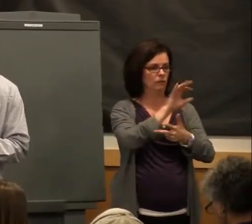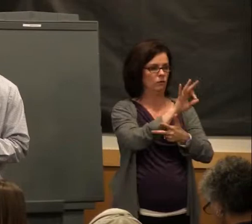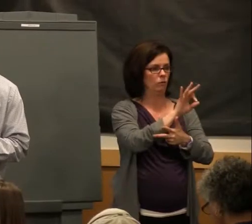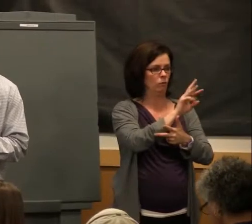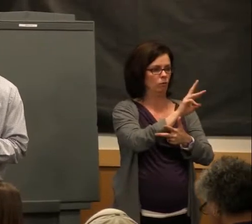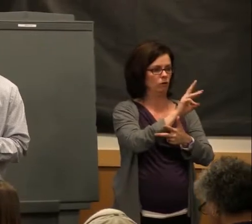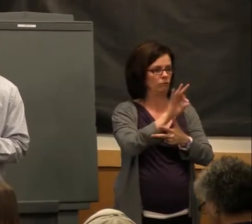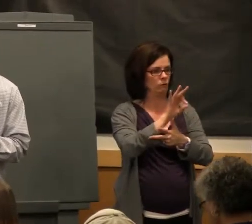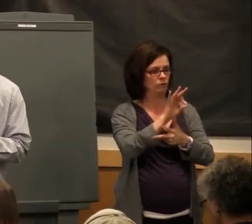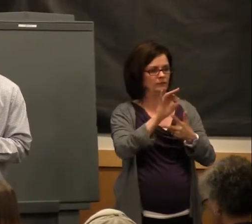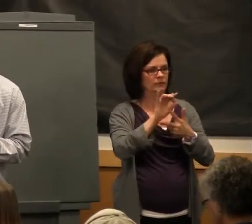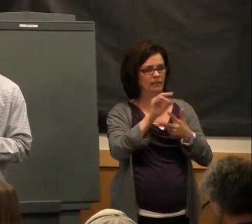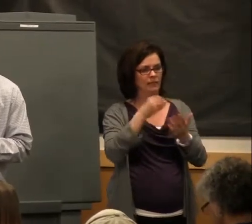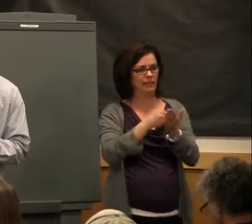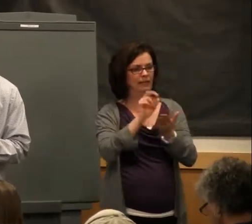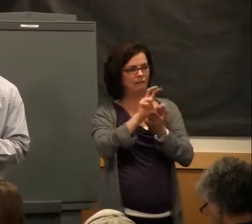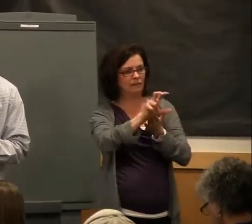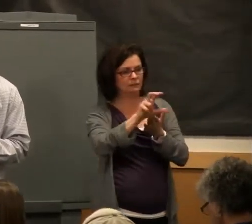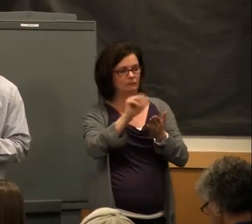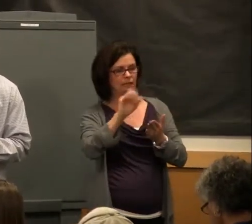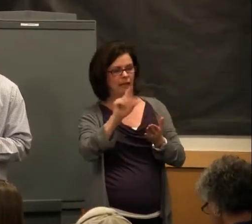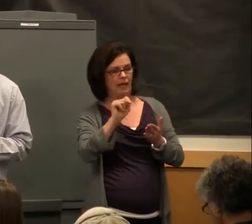Investment Act. The question was, what is WIA?